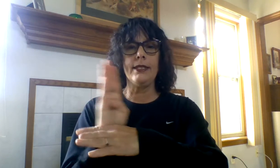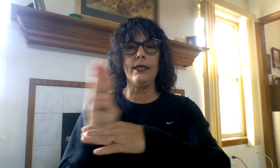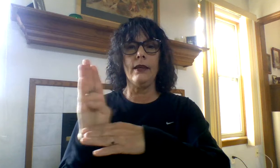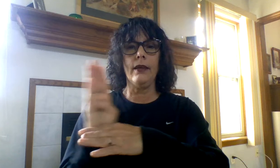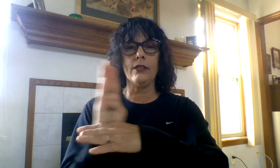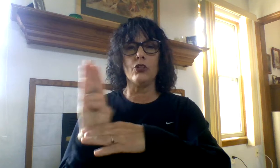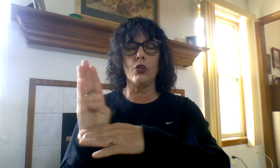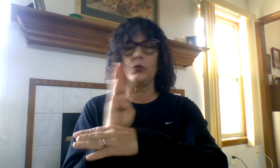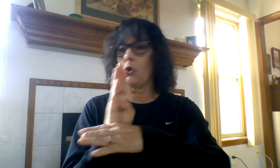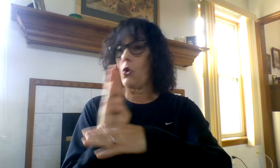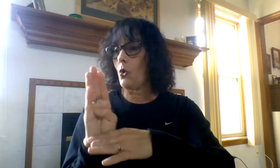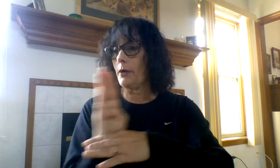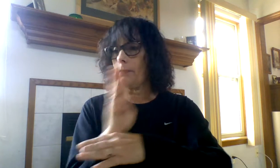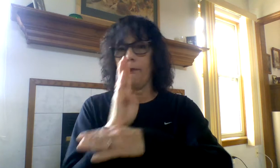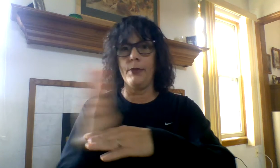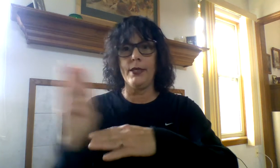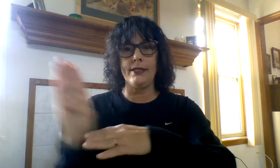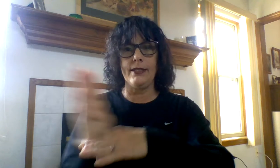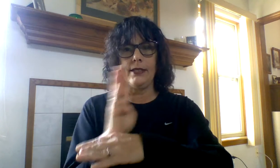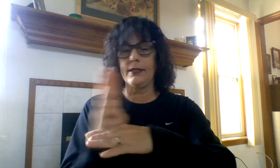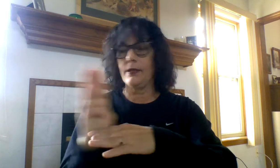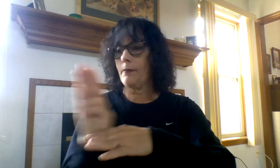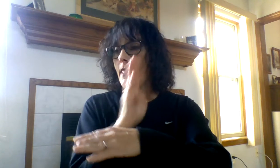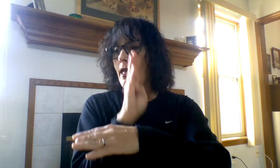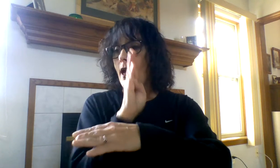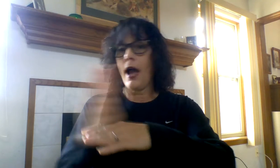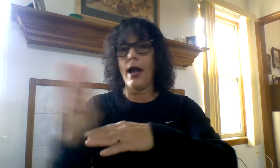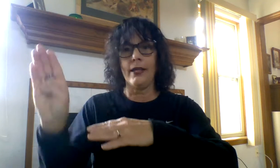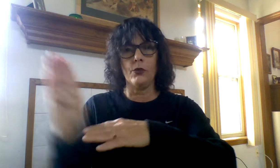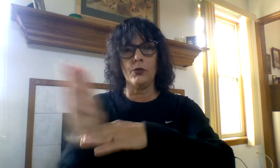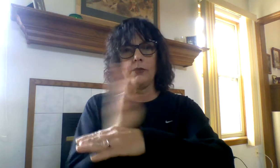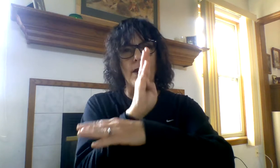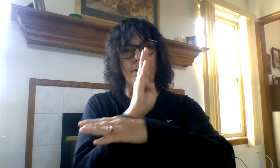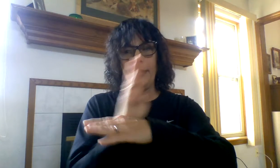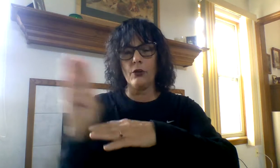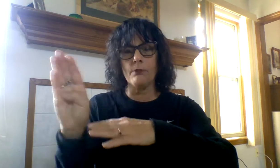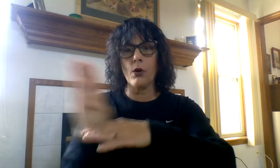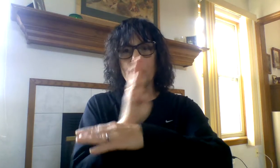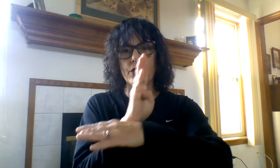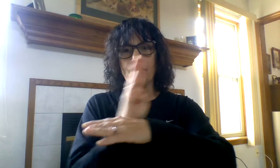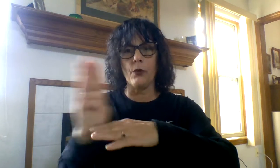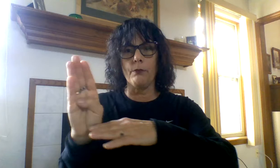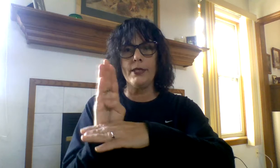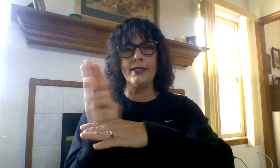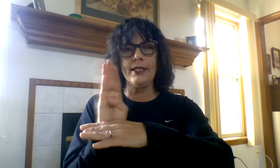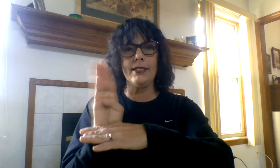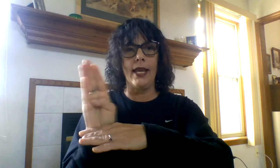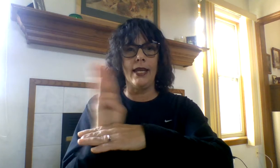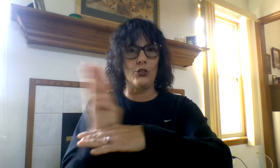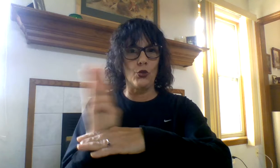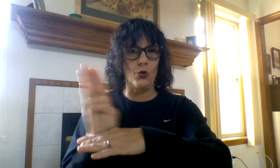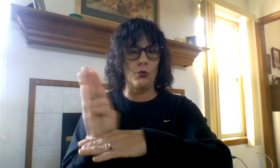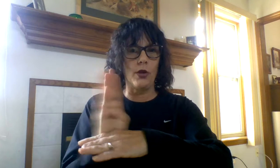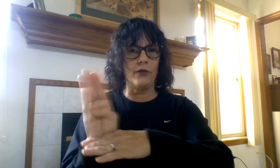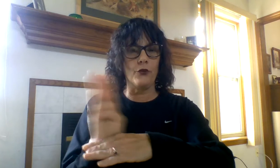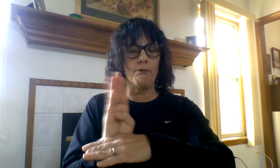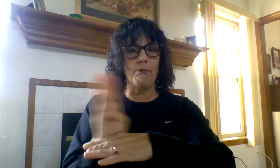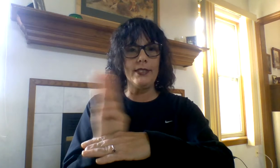Busy, it shows, or business. I use a bigger motion for business and a shorter one for